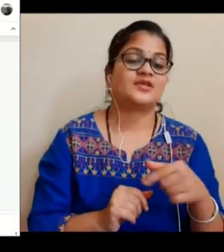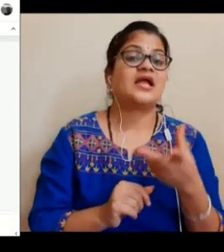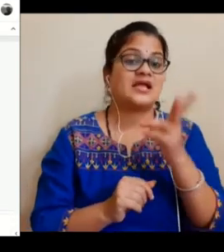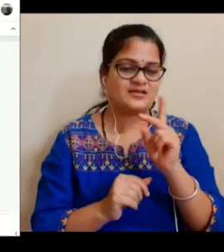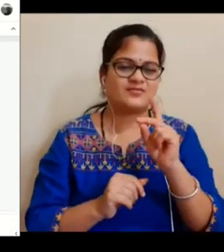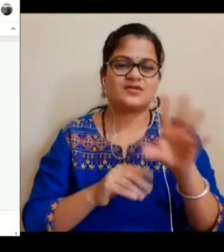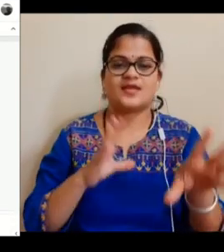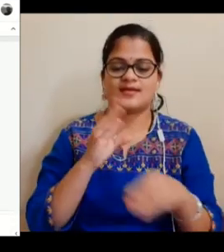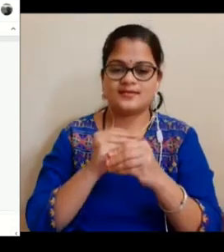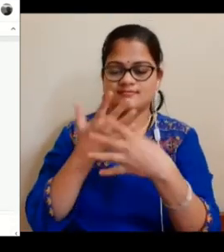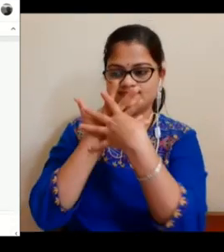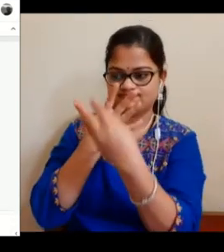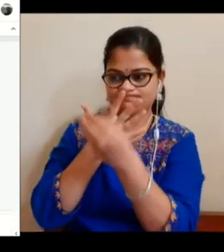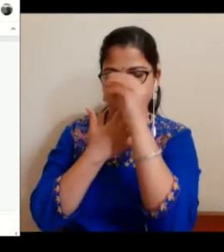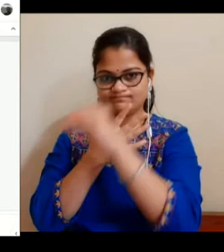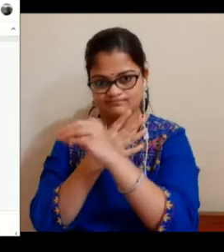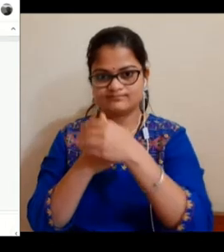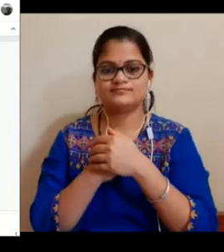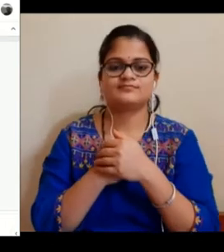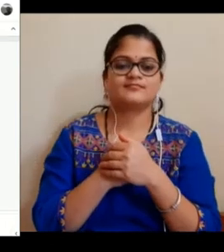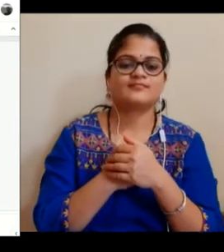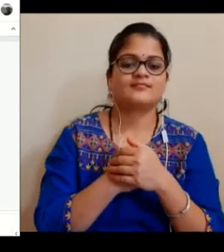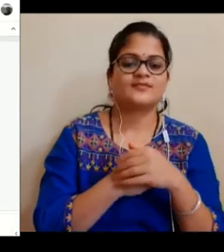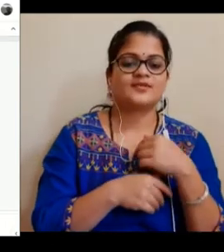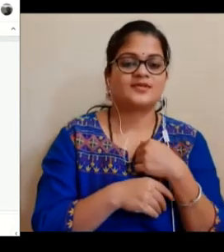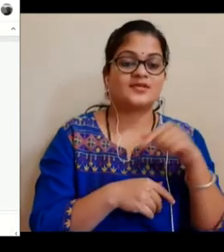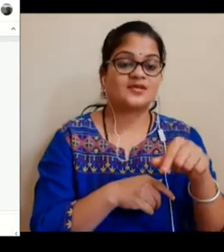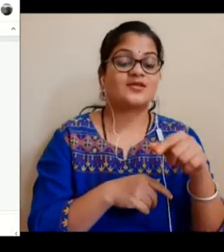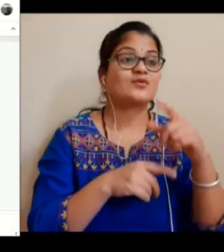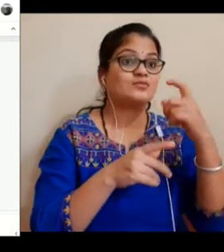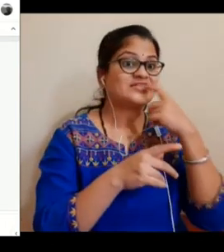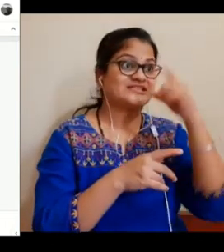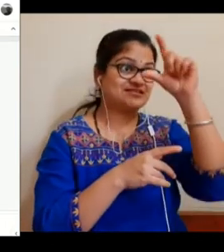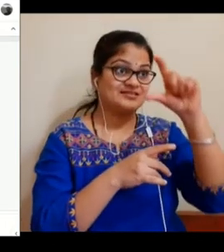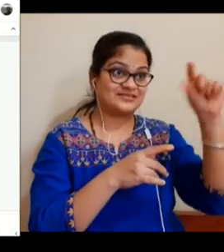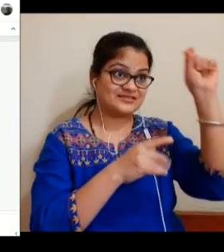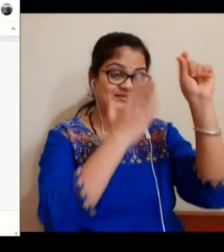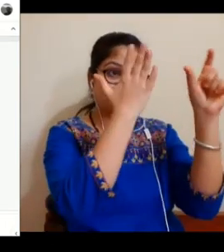Yeah, I'll make one more slide so that I can get my moon outside.